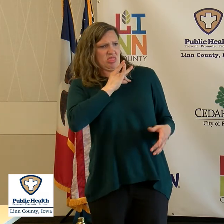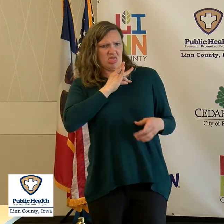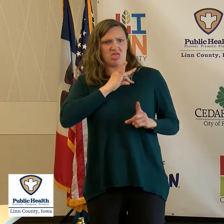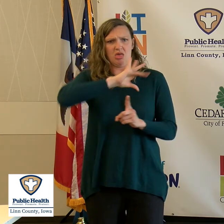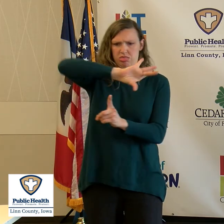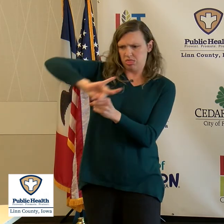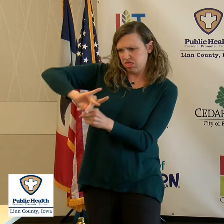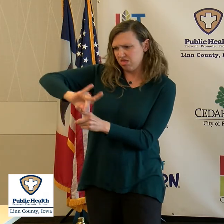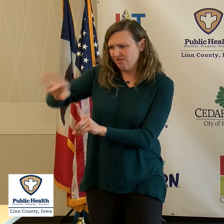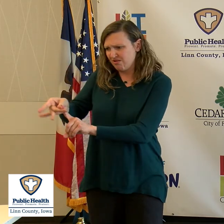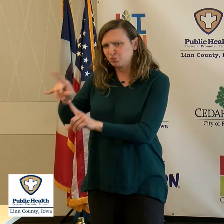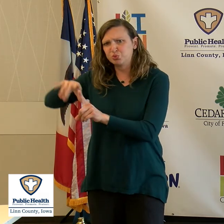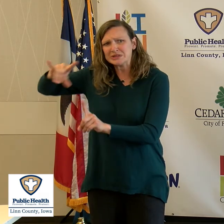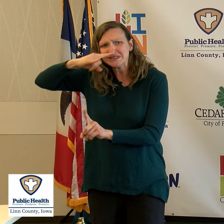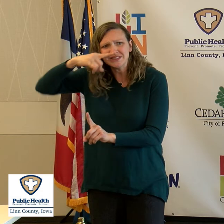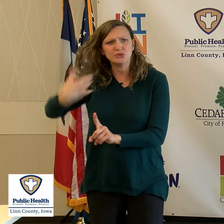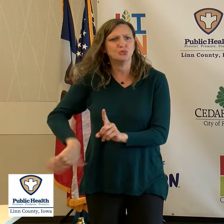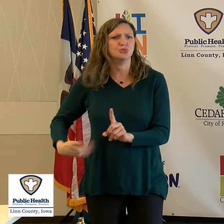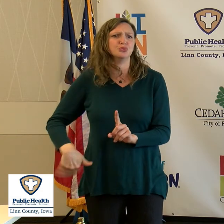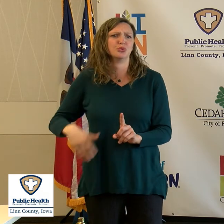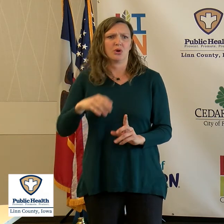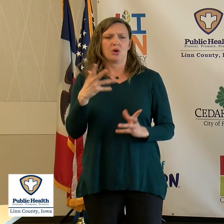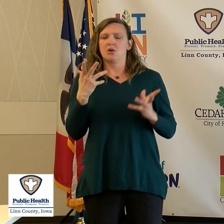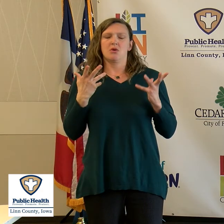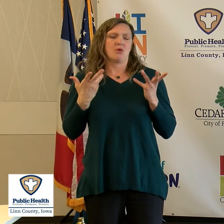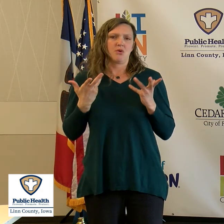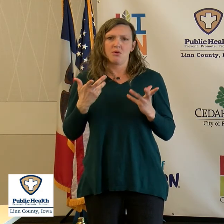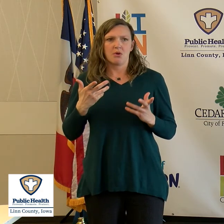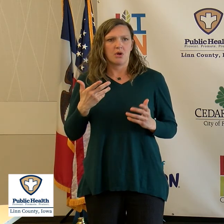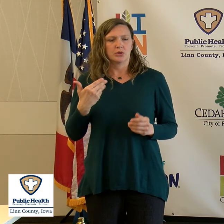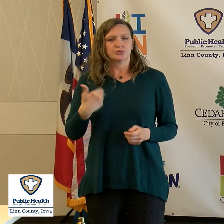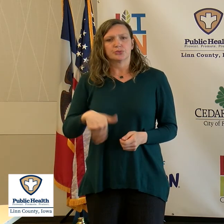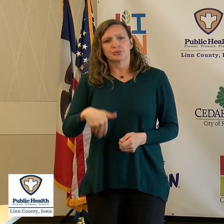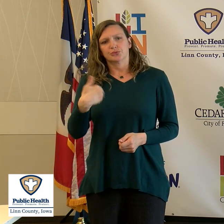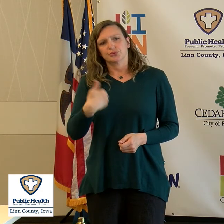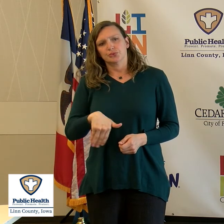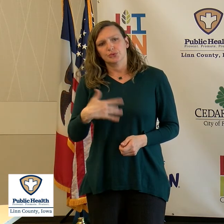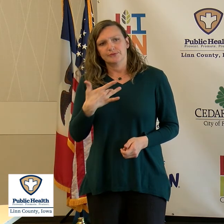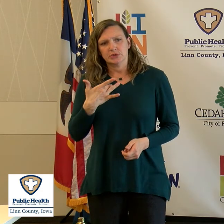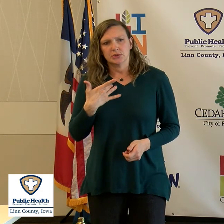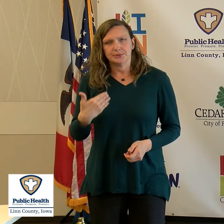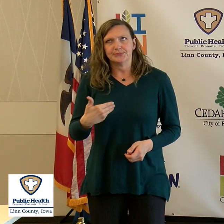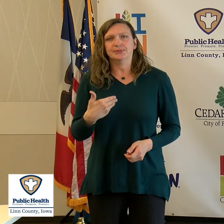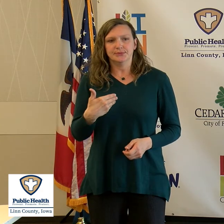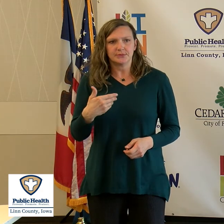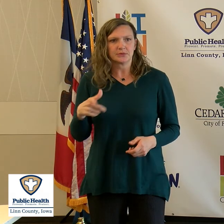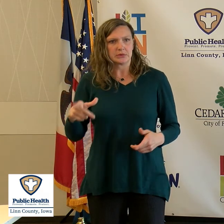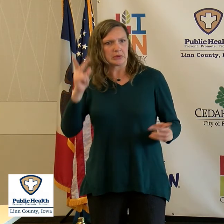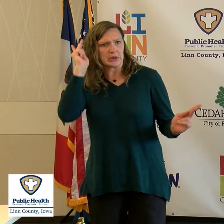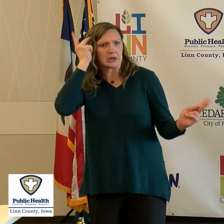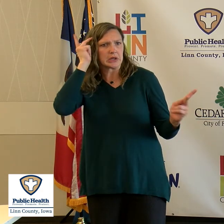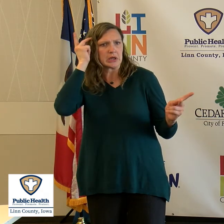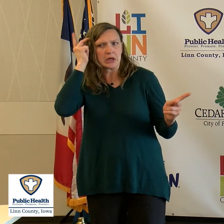am the only one working, but I was afraid I would die if I kept going to work. Can you help me?"